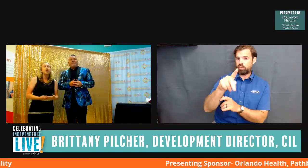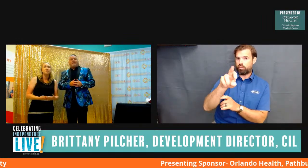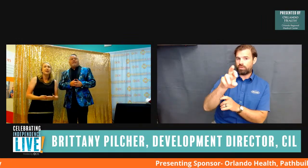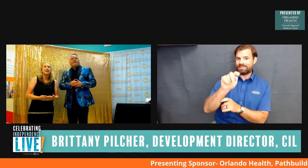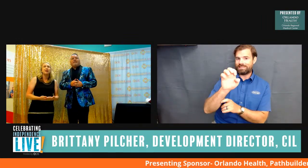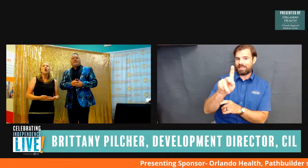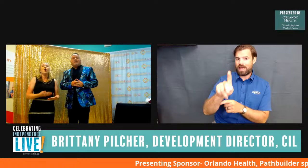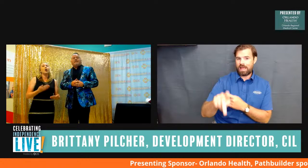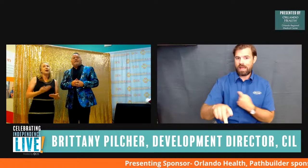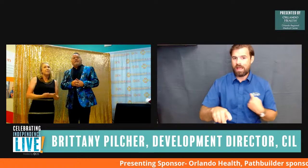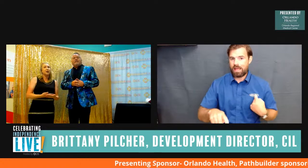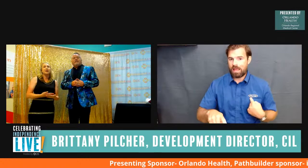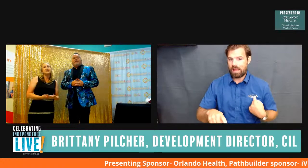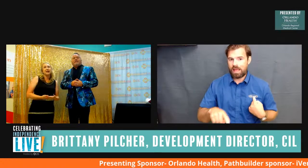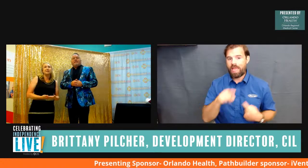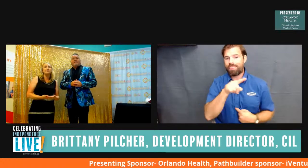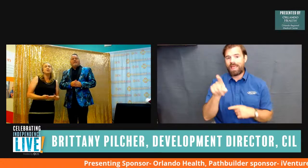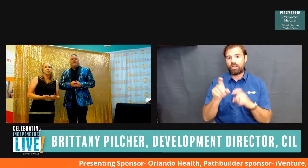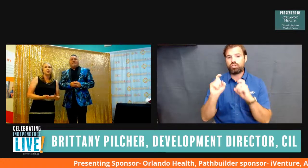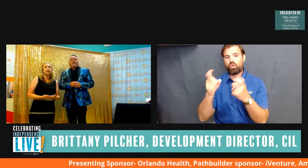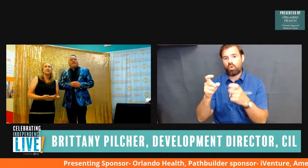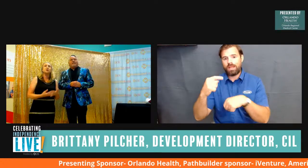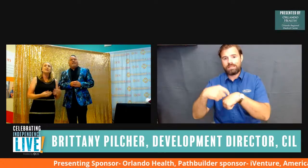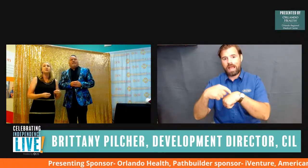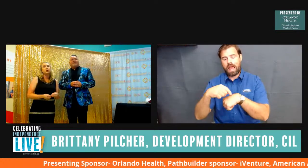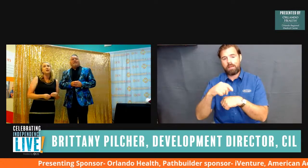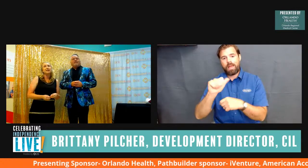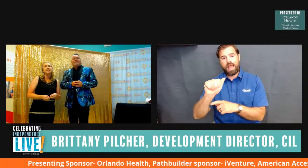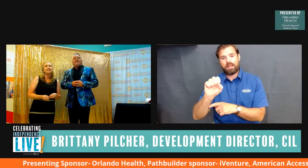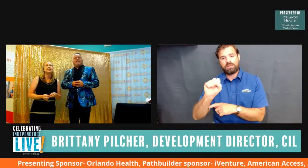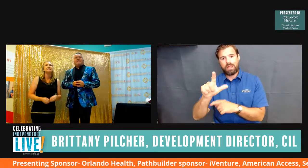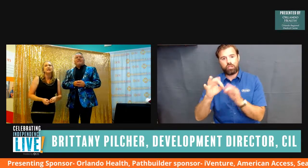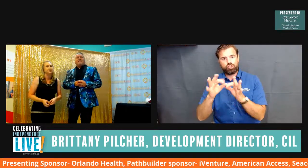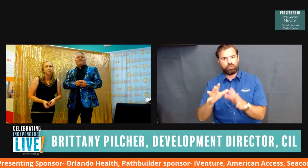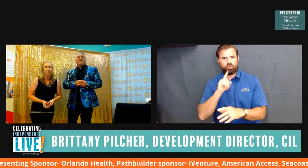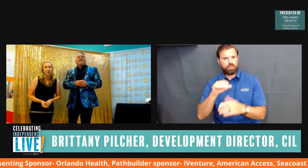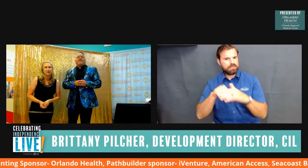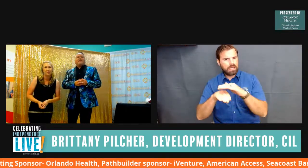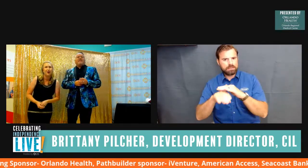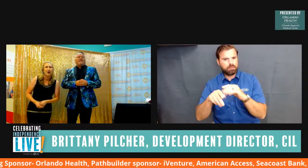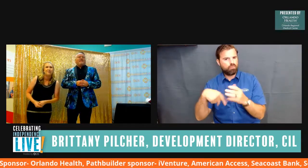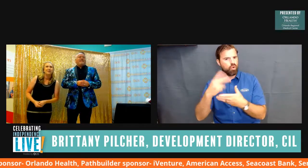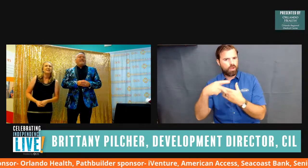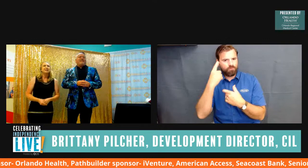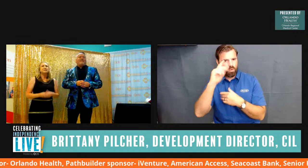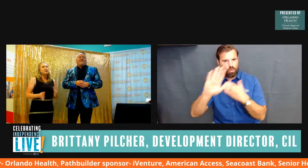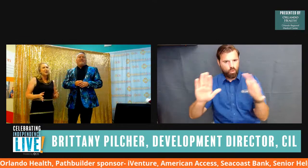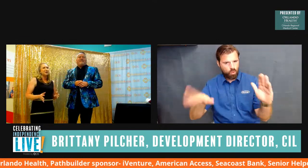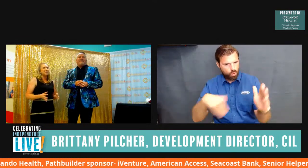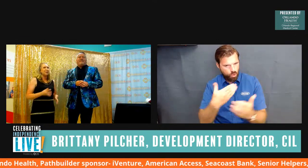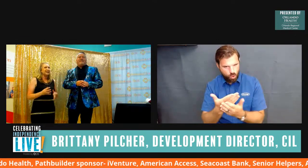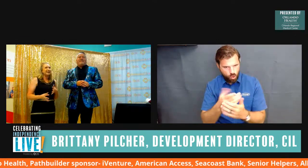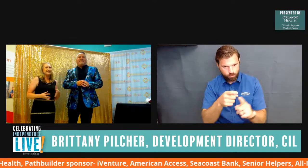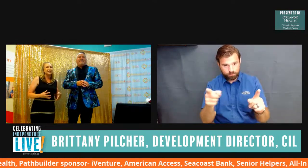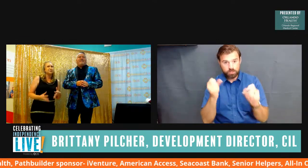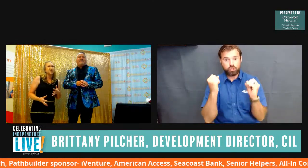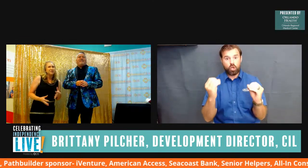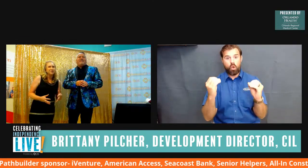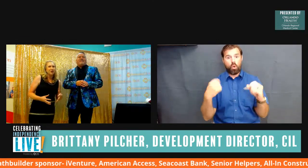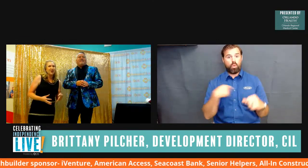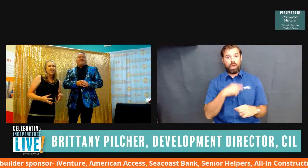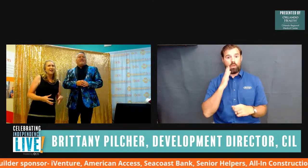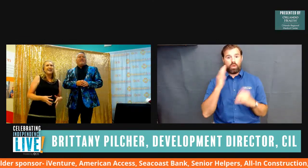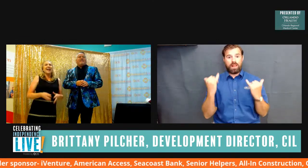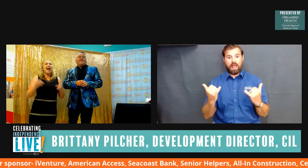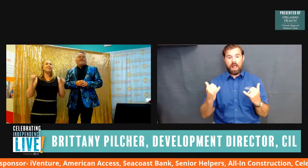and they're donating our American Sign Language interpreting. So this truly is an accessible program for all. So are we going to get that